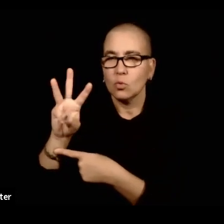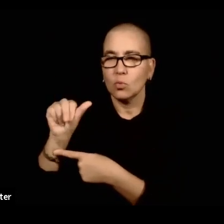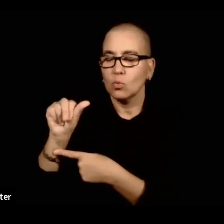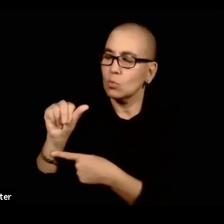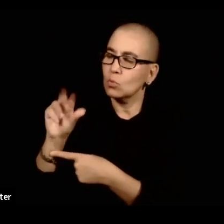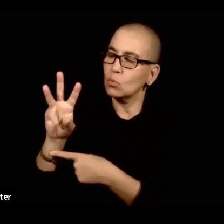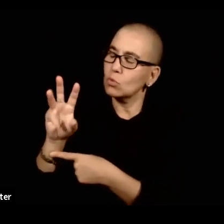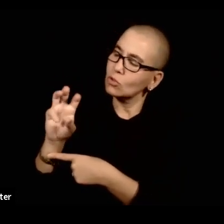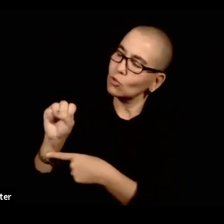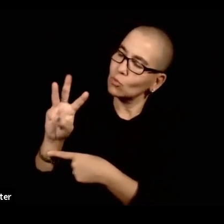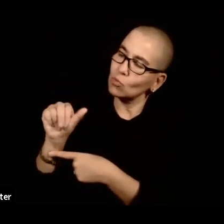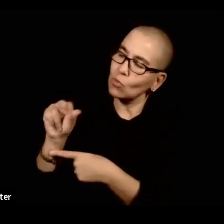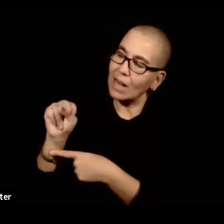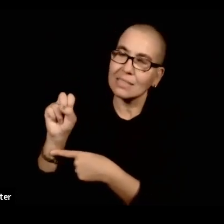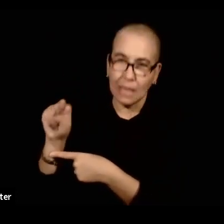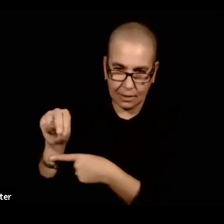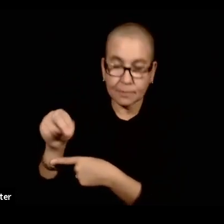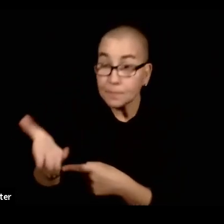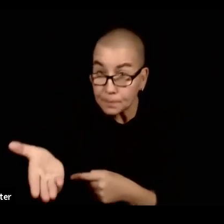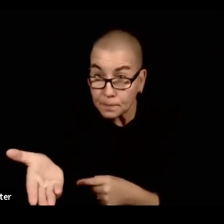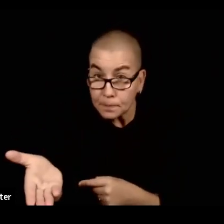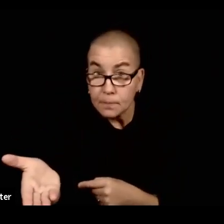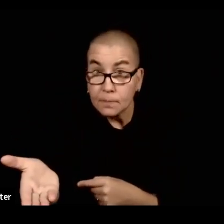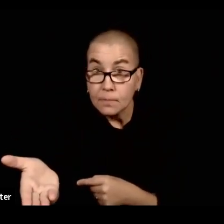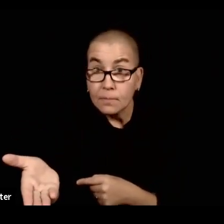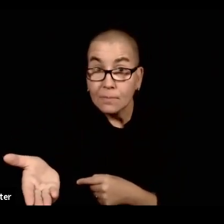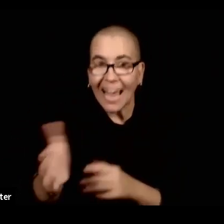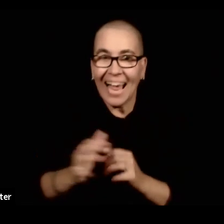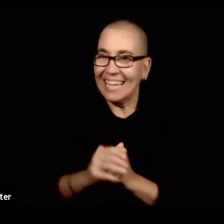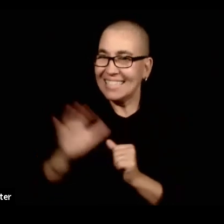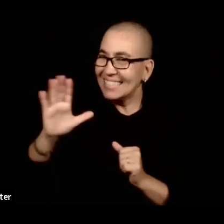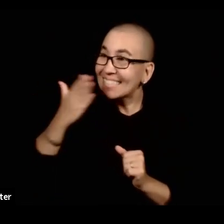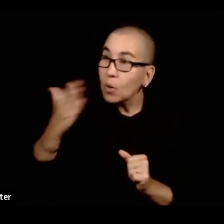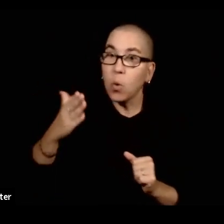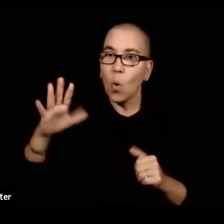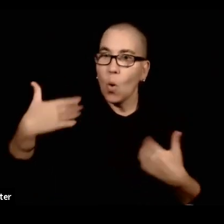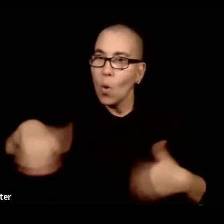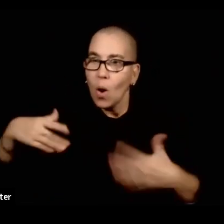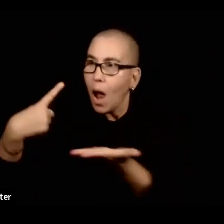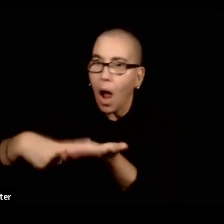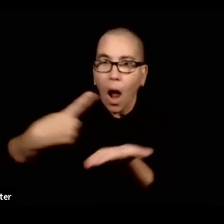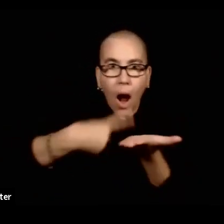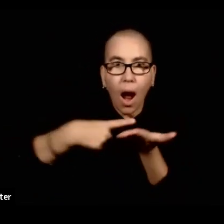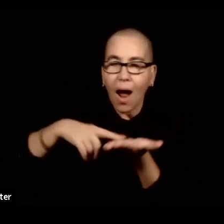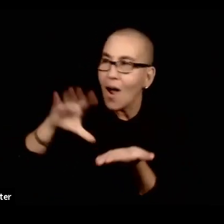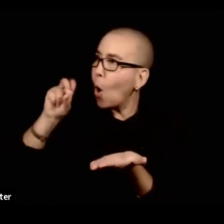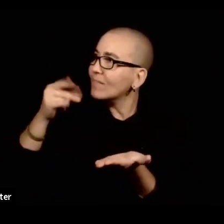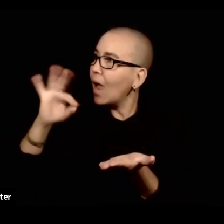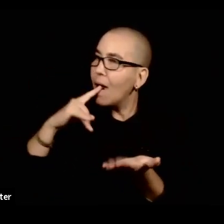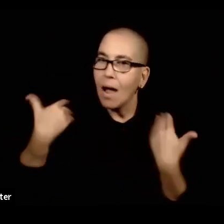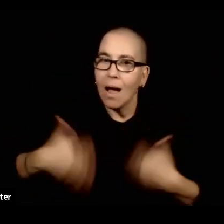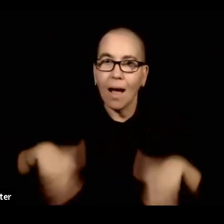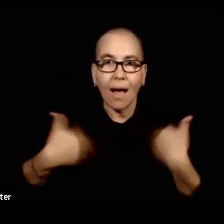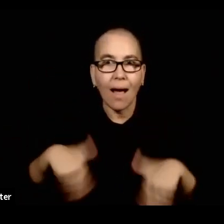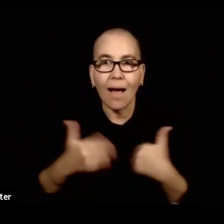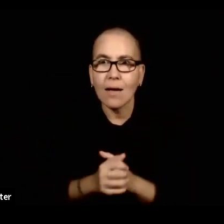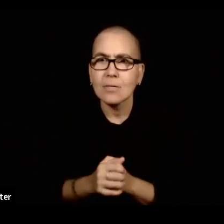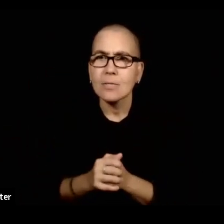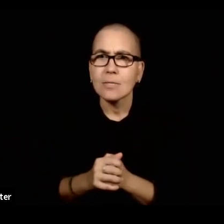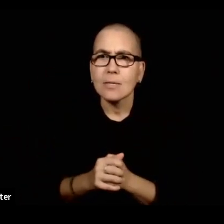much. There's been a little bit of a talk about COVID-19 developing into some long-term